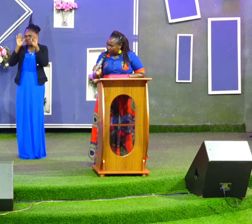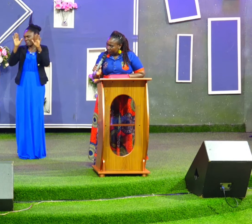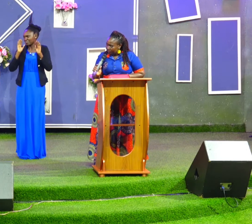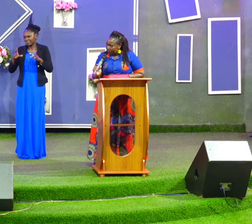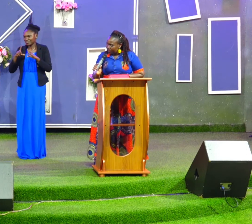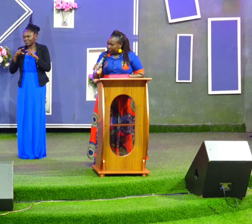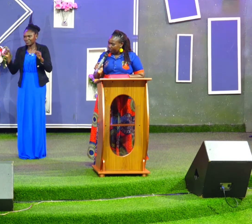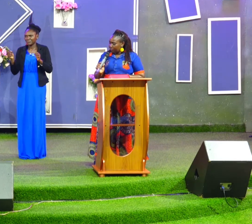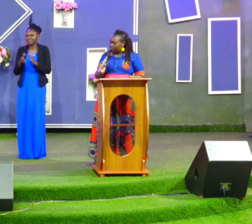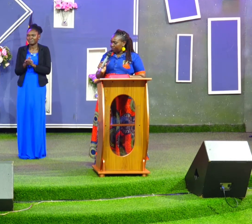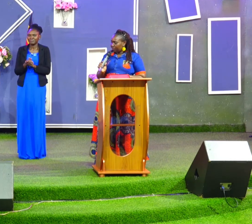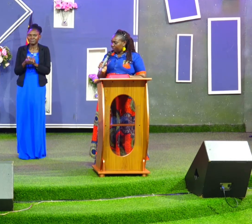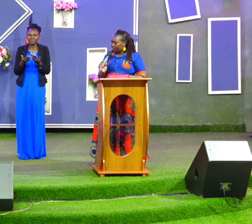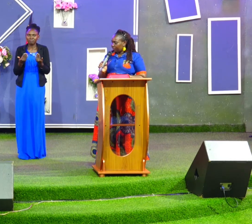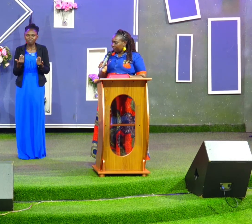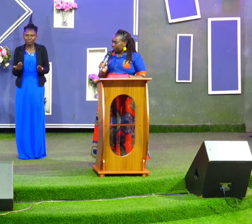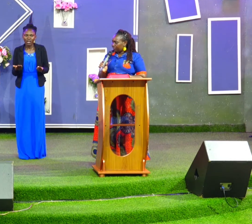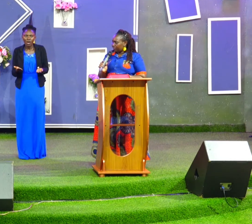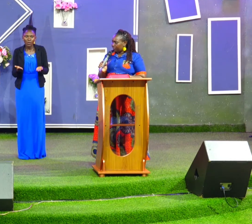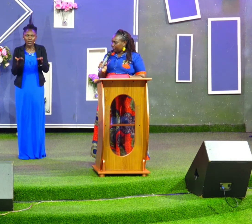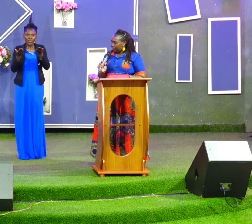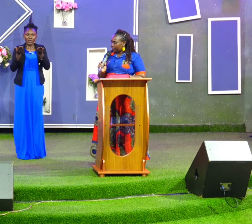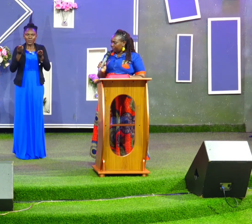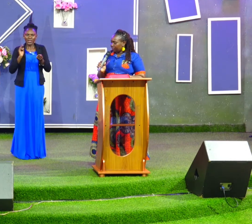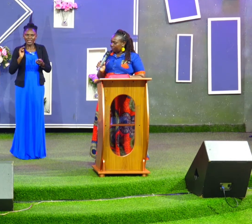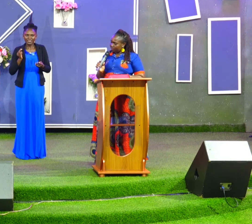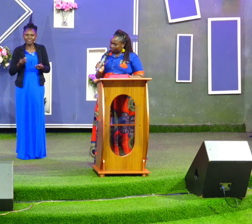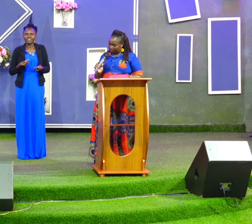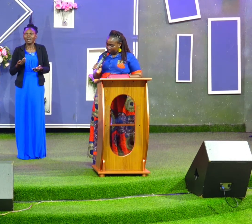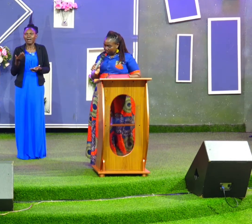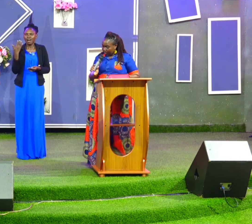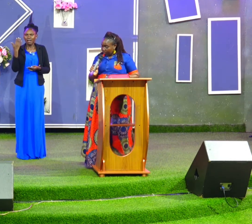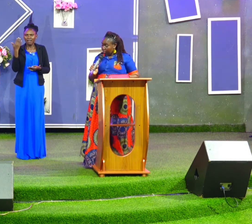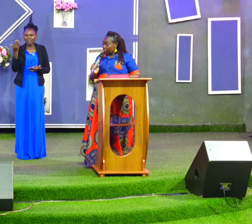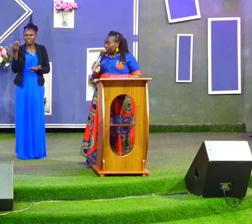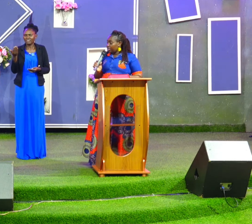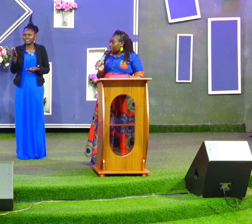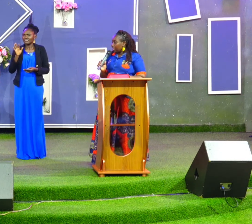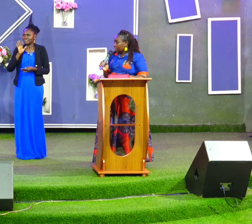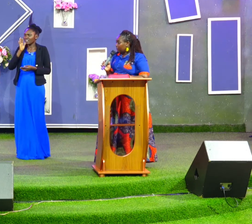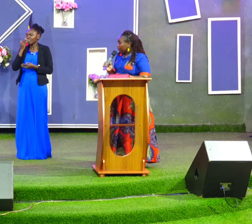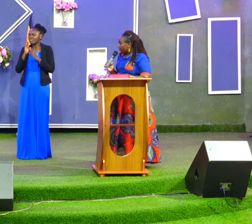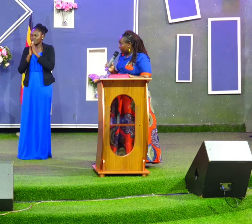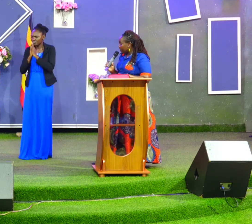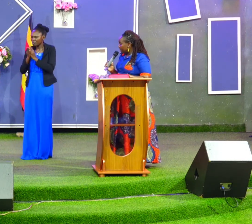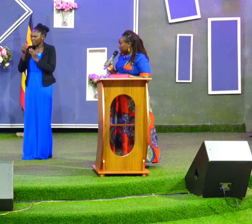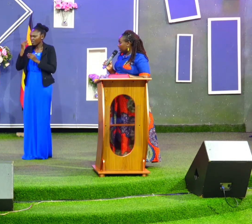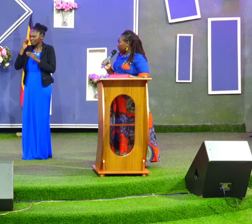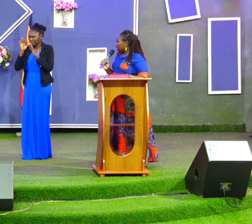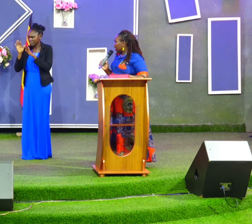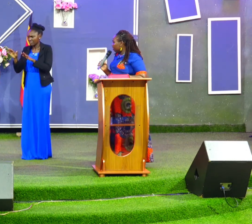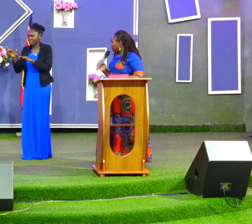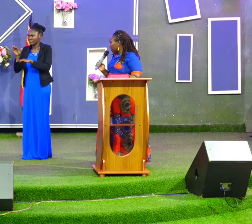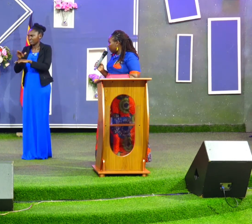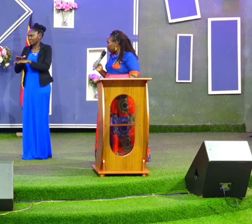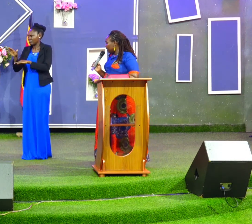Tugenda kuyimusa emikono gyaffe, twogere ebigambo eby'omukisa eri obulamu bwe ne famire ye. We are going to raise our hands and we pray a blessing upon